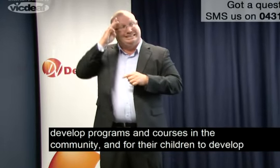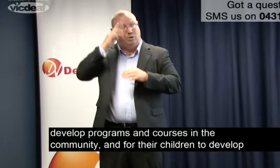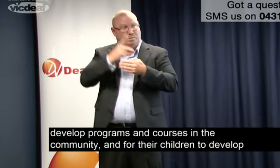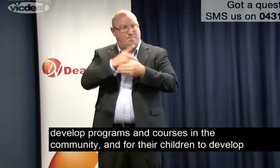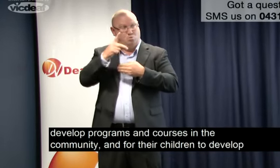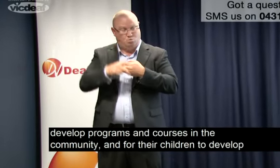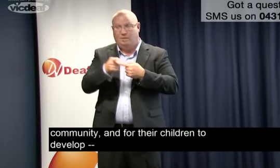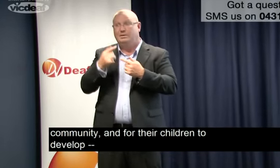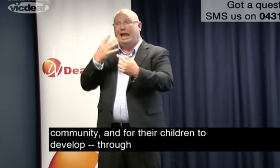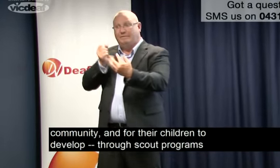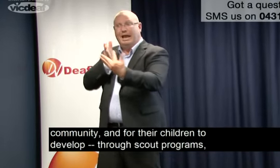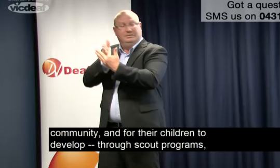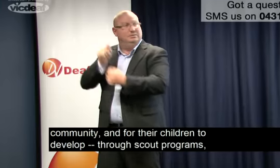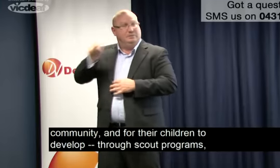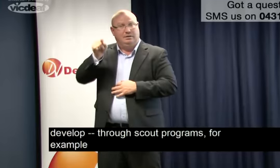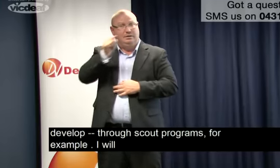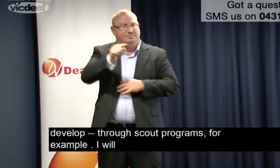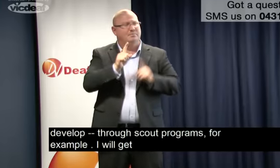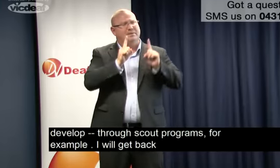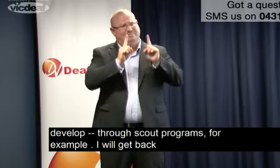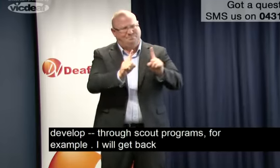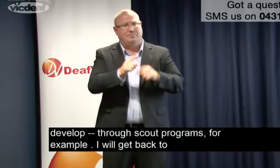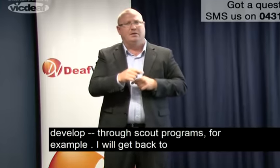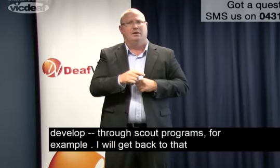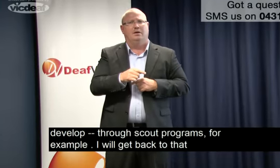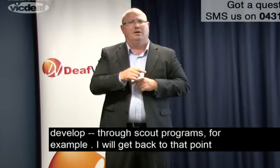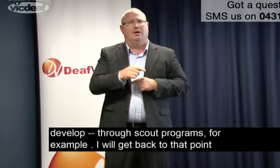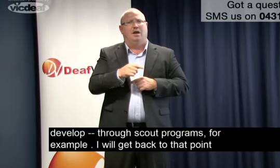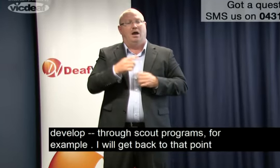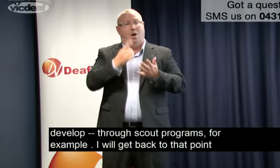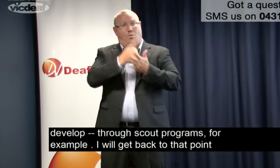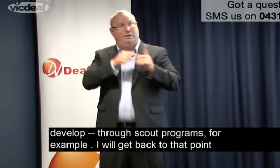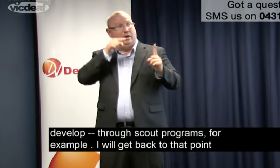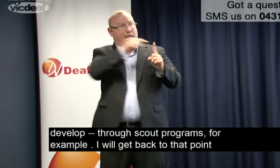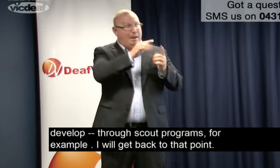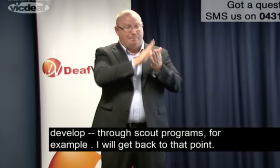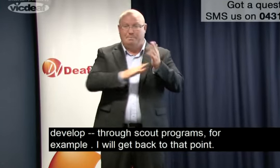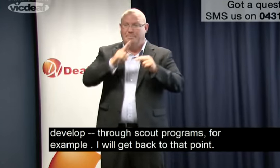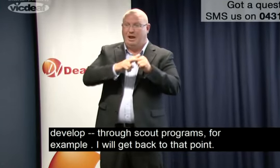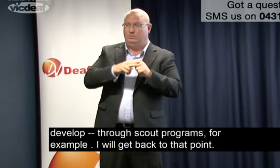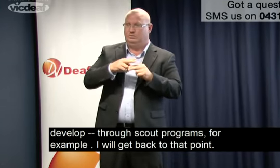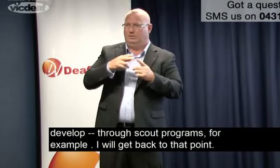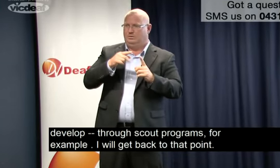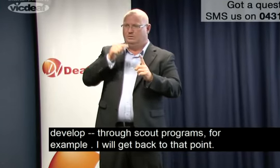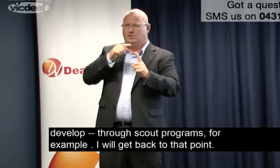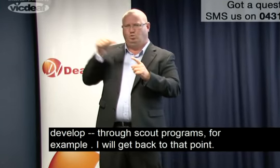point. Scouting programs. But I must say, looking